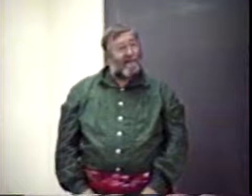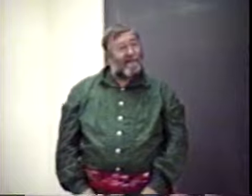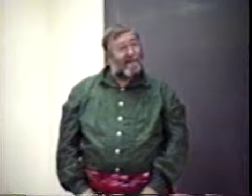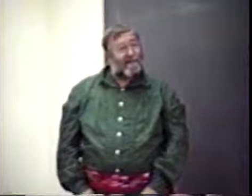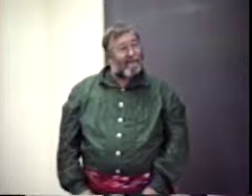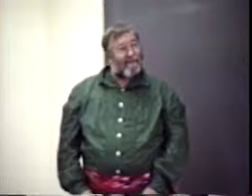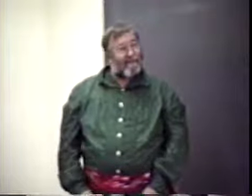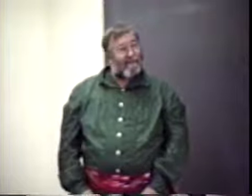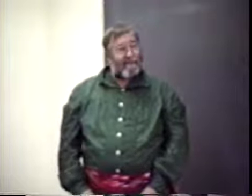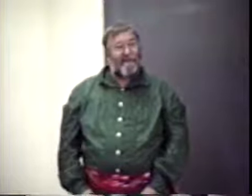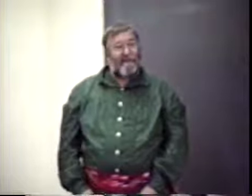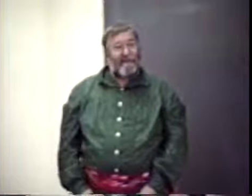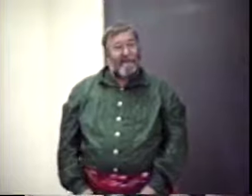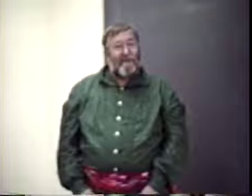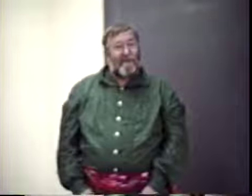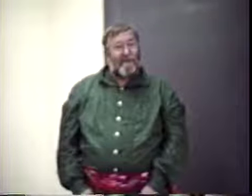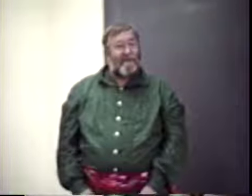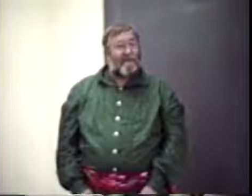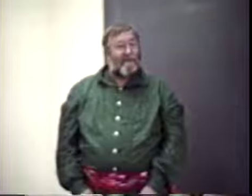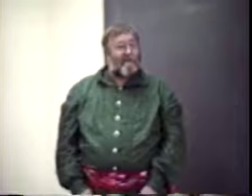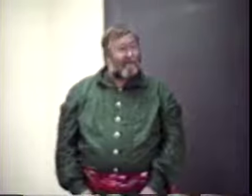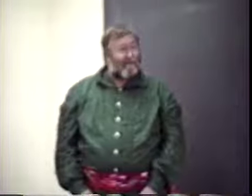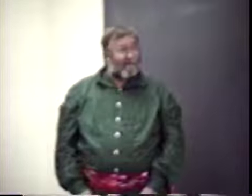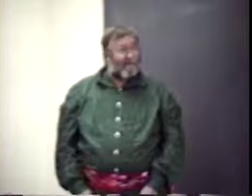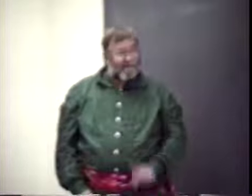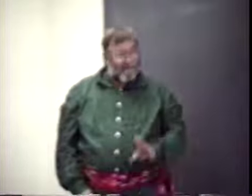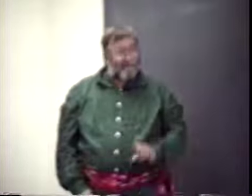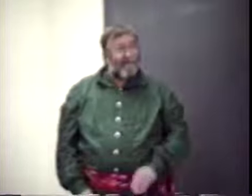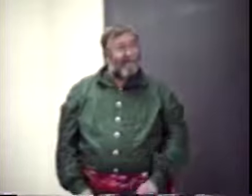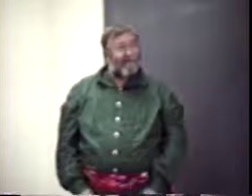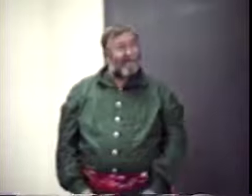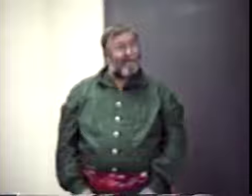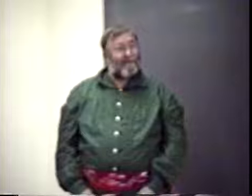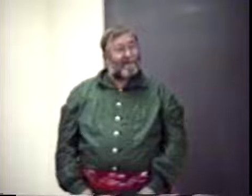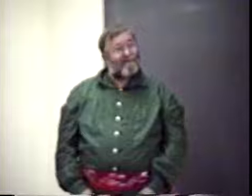right. Things are overlooked. Important things are overlooked.